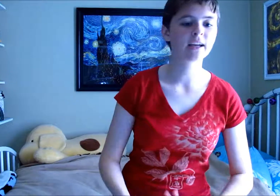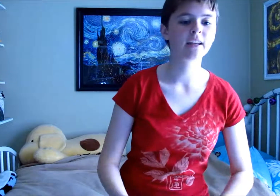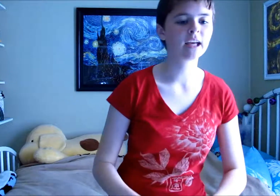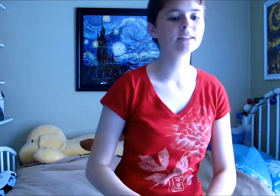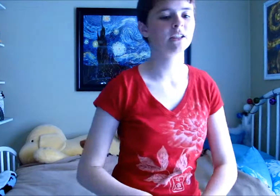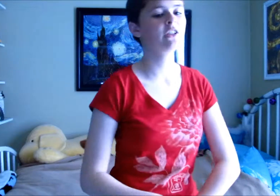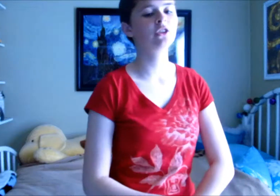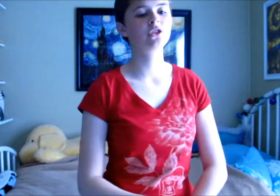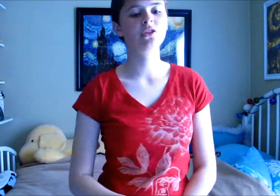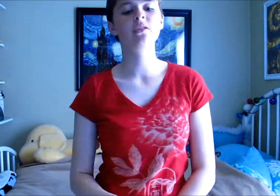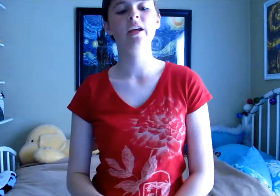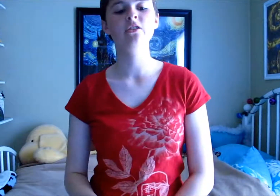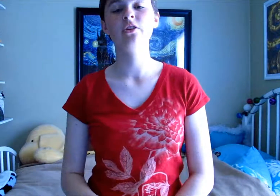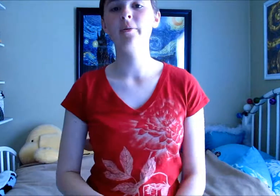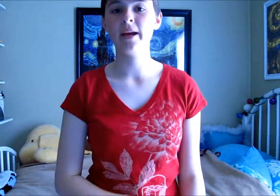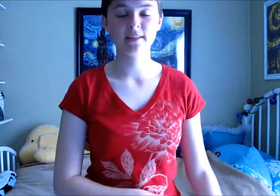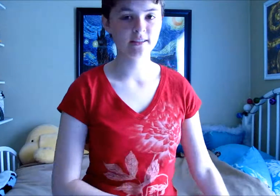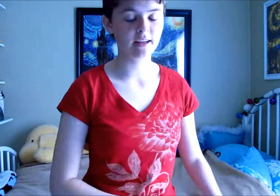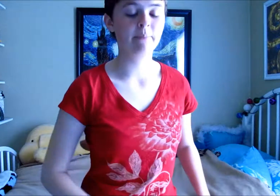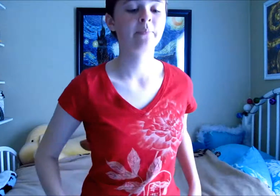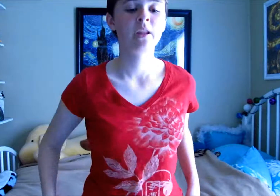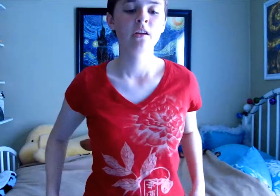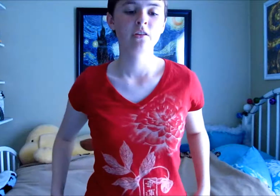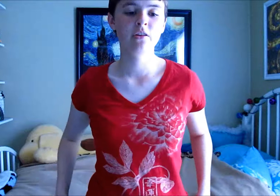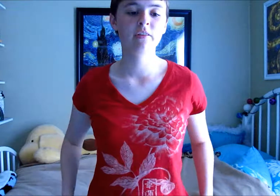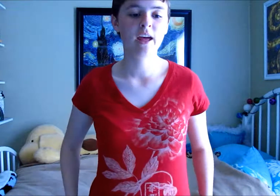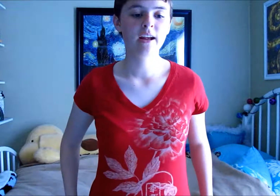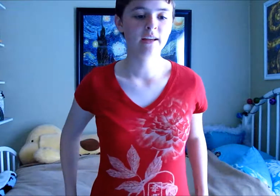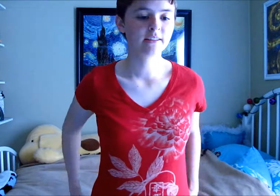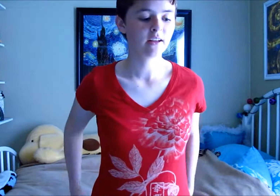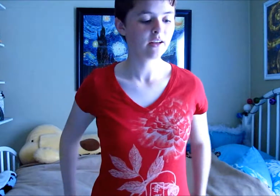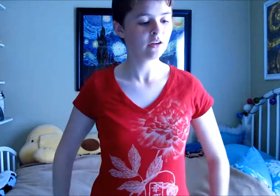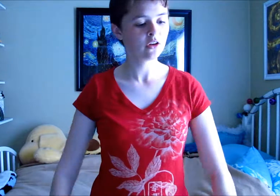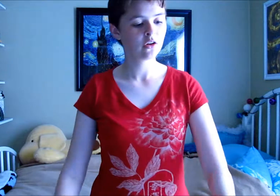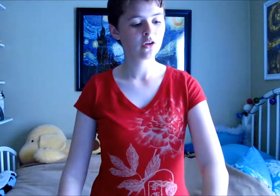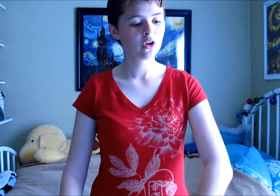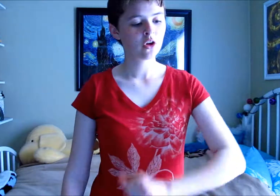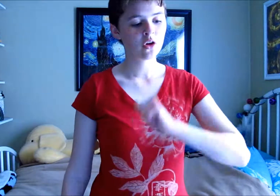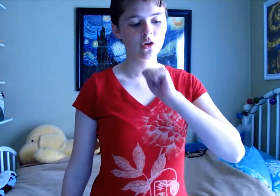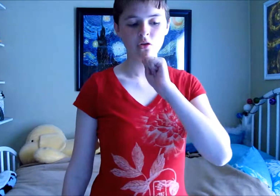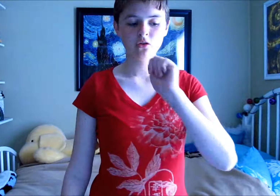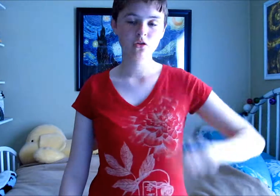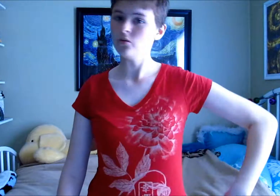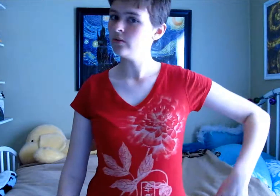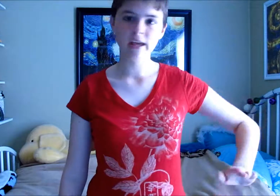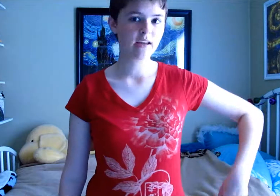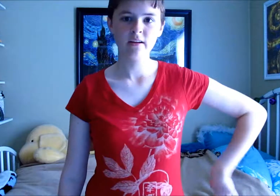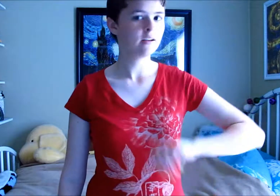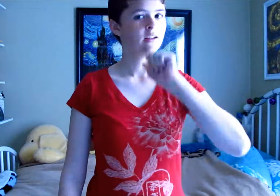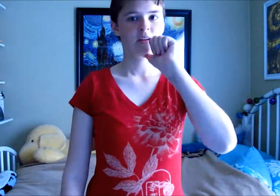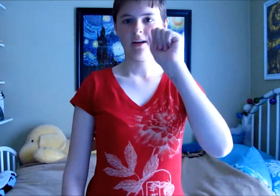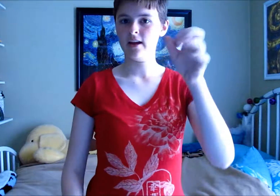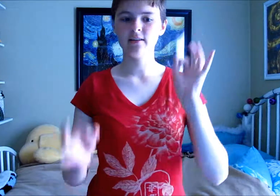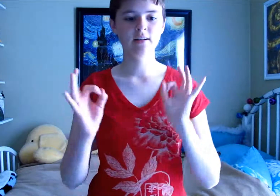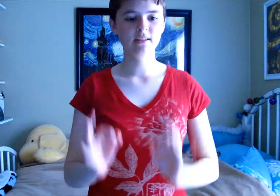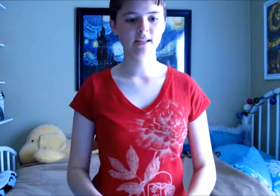second guessing, too late to go back to sleep. To do that, I said, too late not to